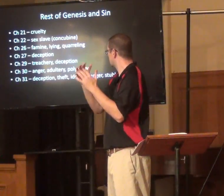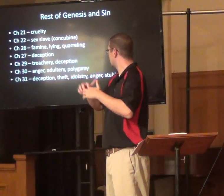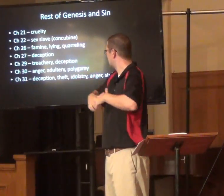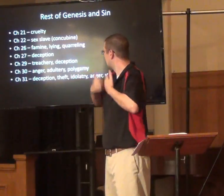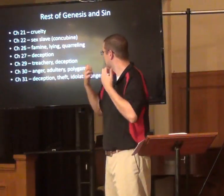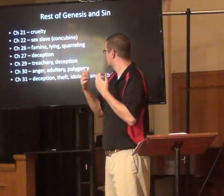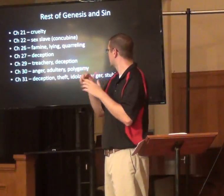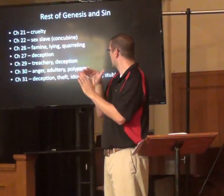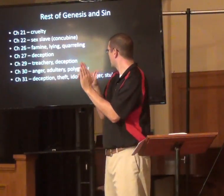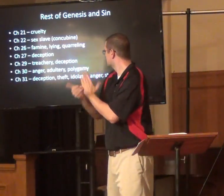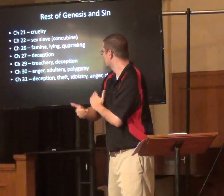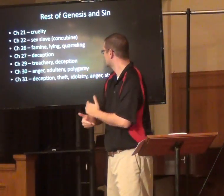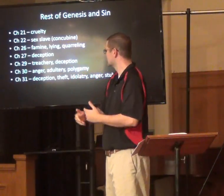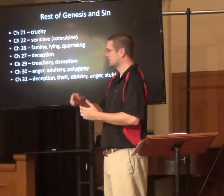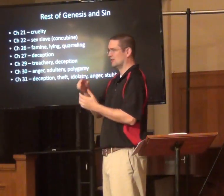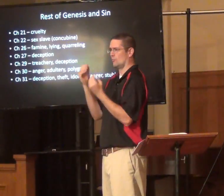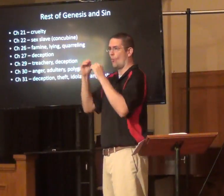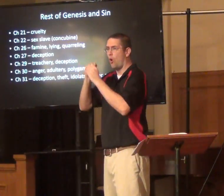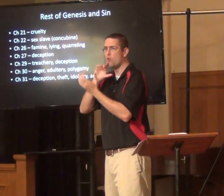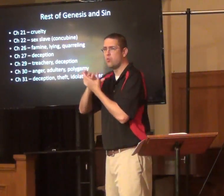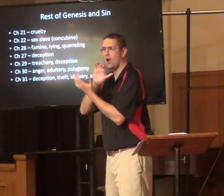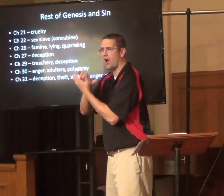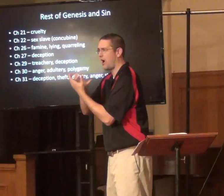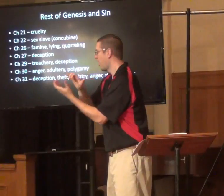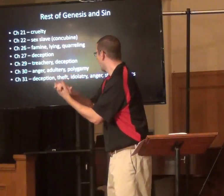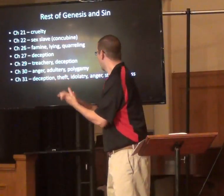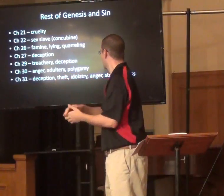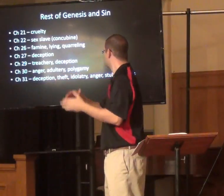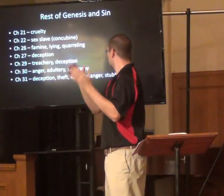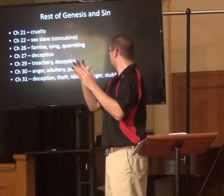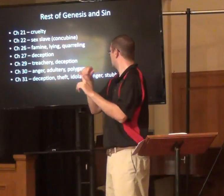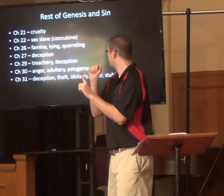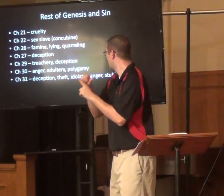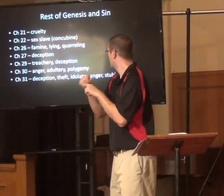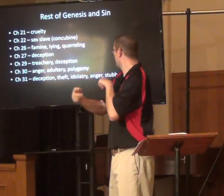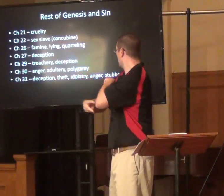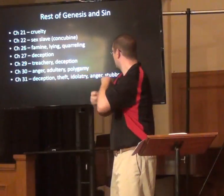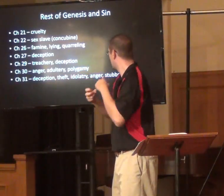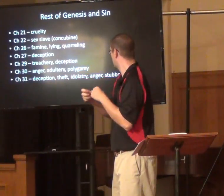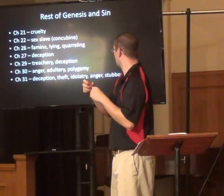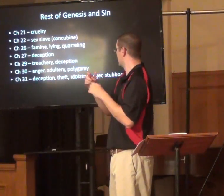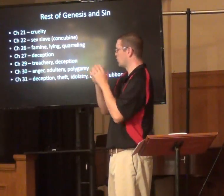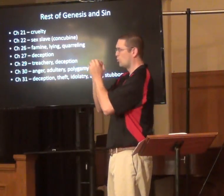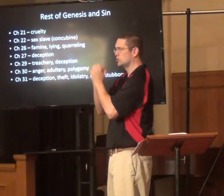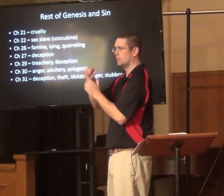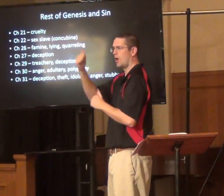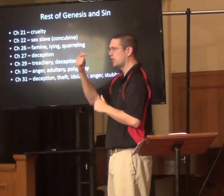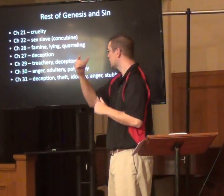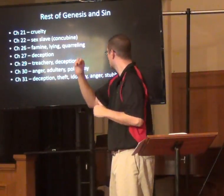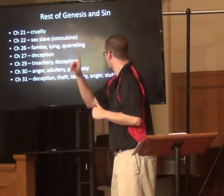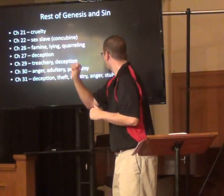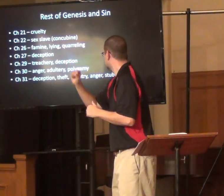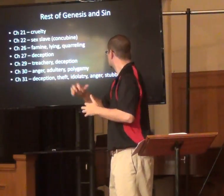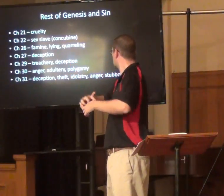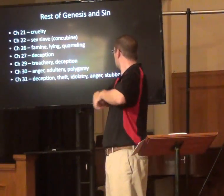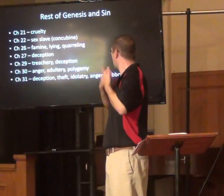Isaac was deceived. There was treachery, deception. There was more polygamy, adultery,